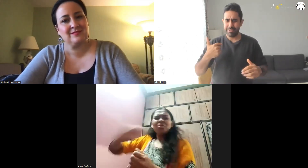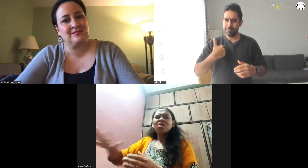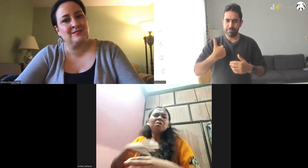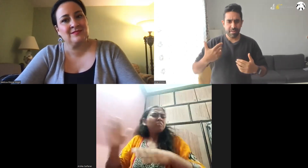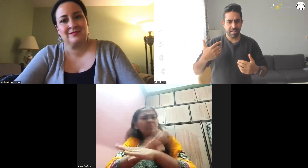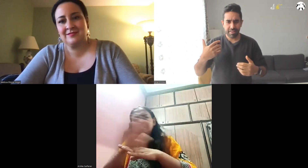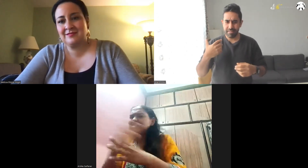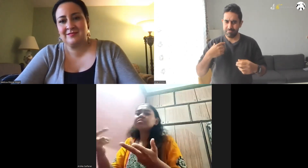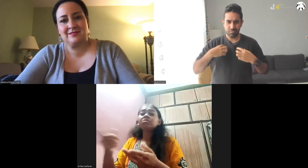um